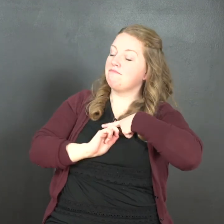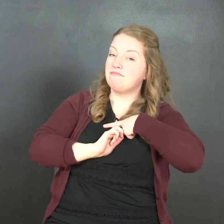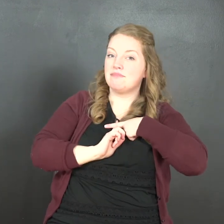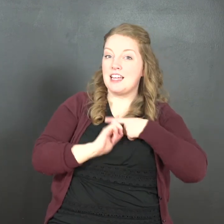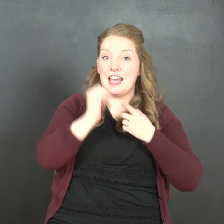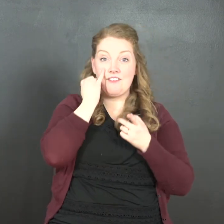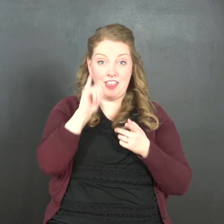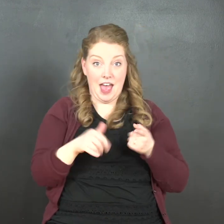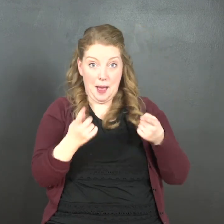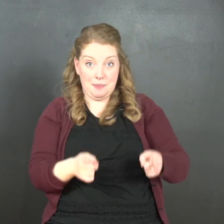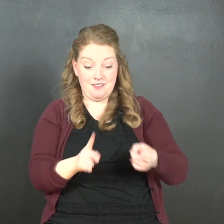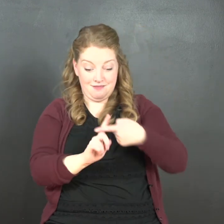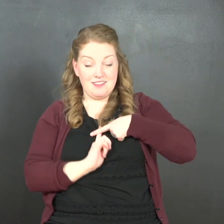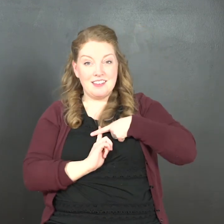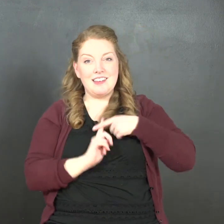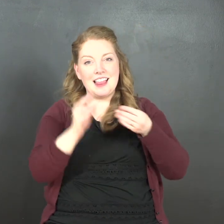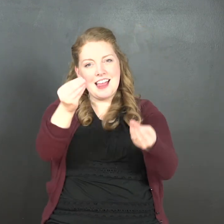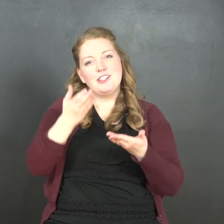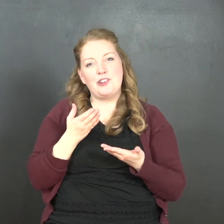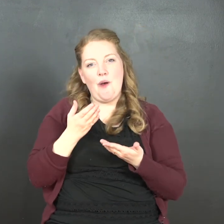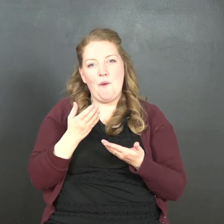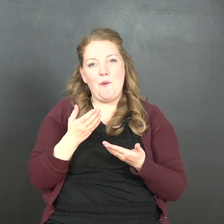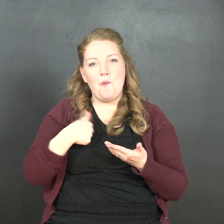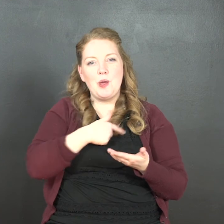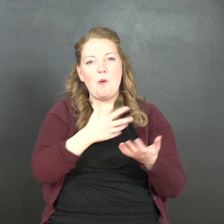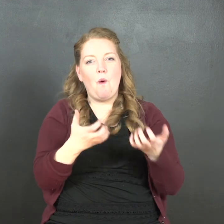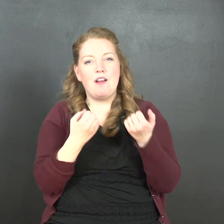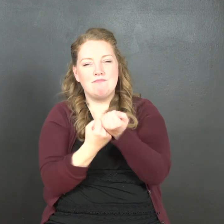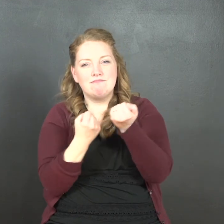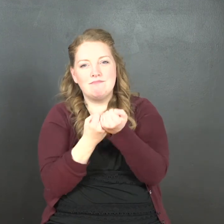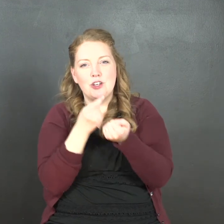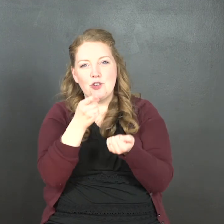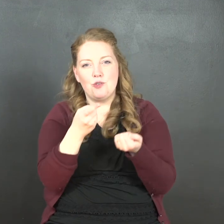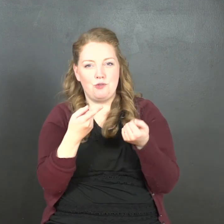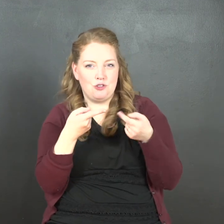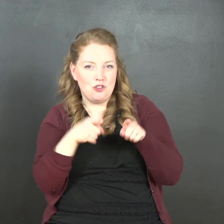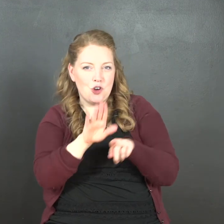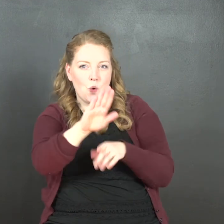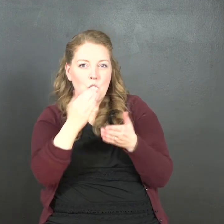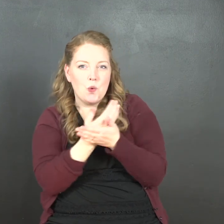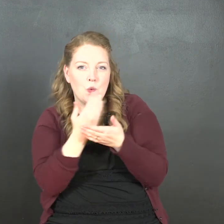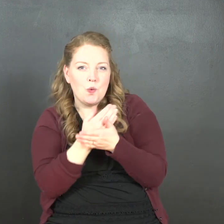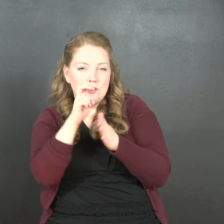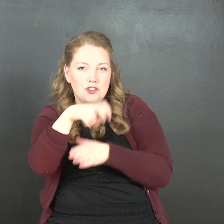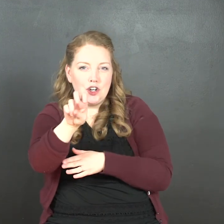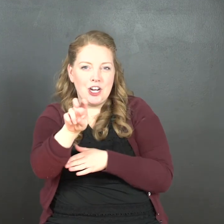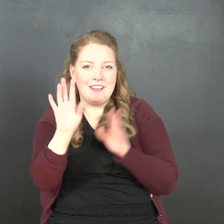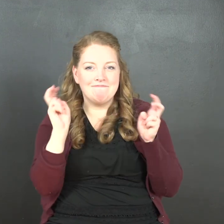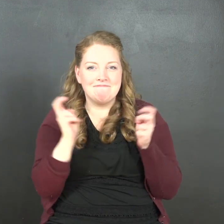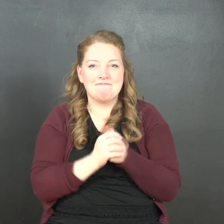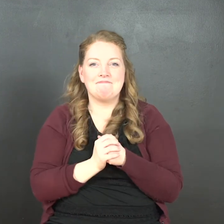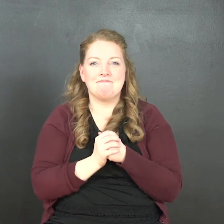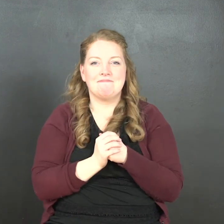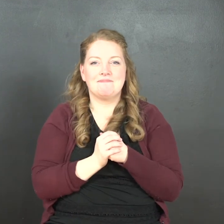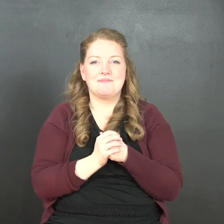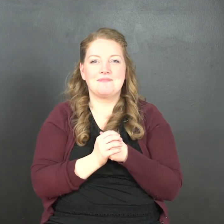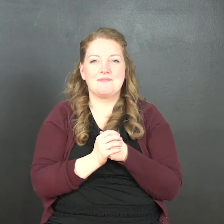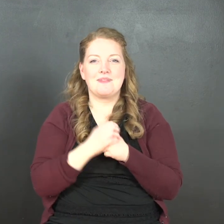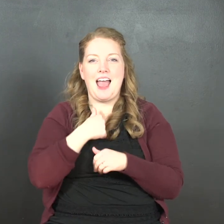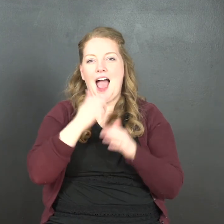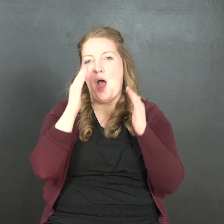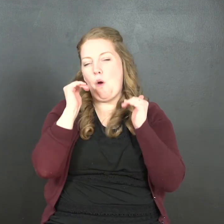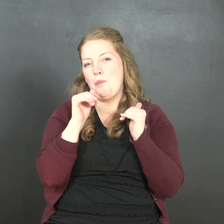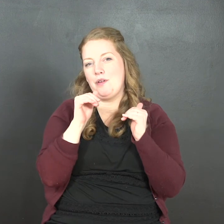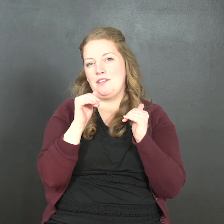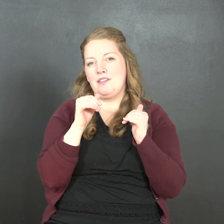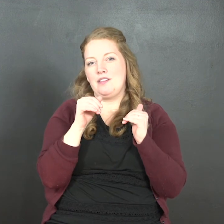new journey. Or if there's a specific need or a specific way that we can pray for you this week, well, I hope that you'll share that as well. And again, I